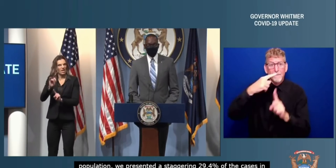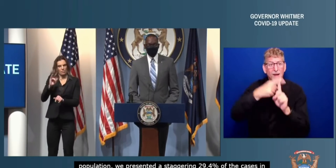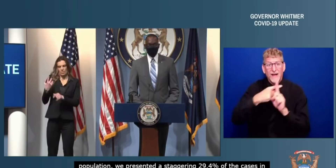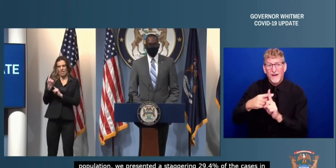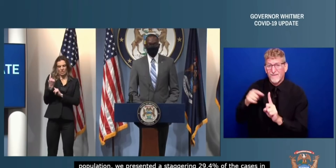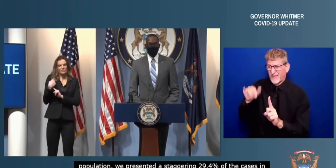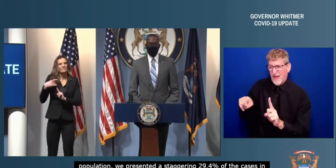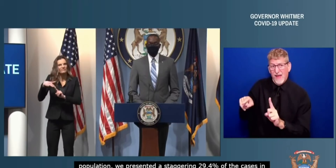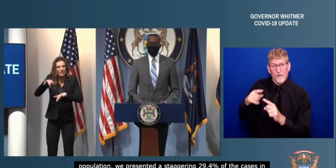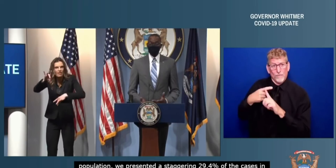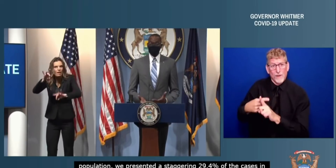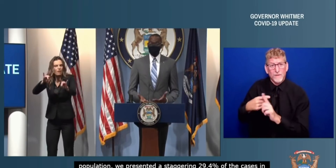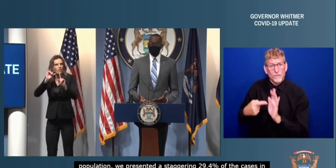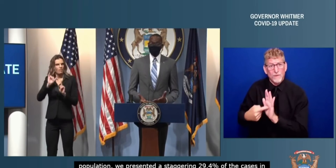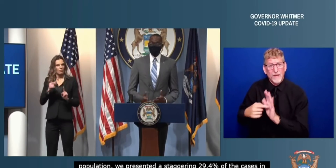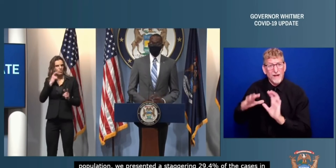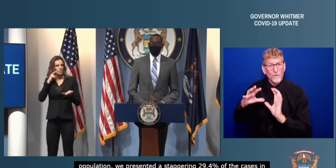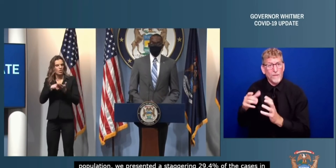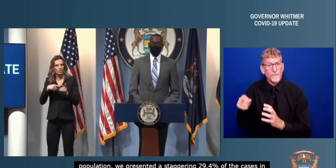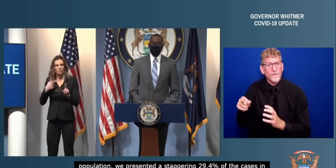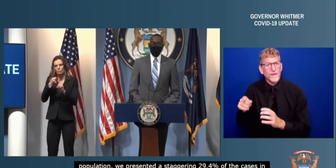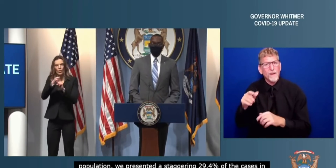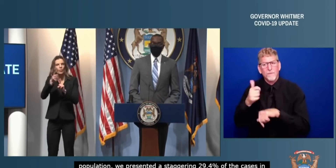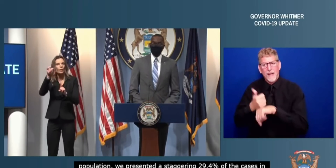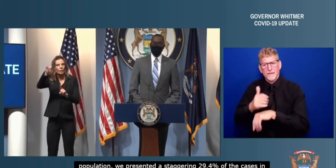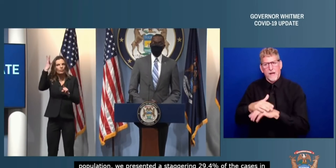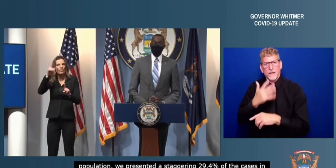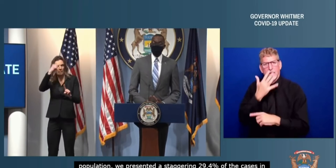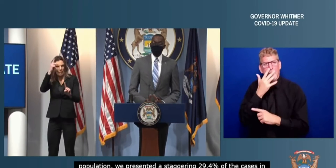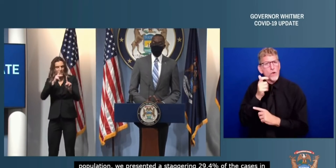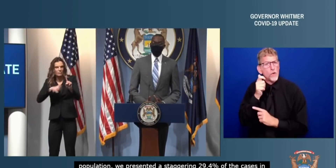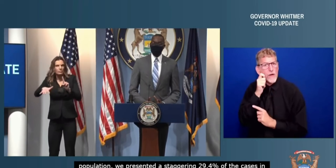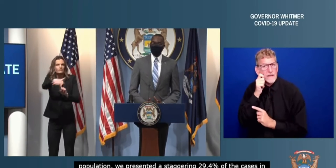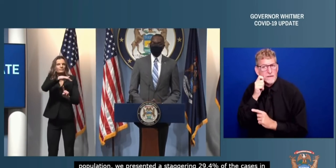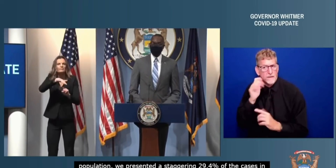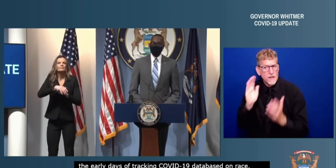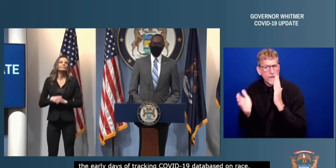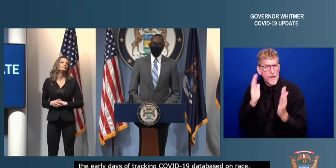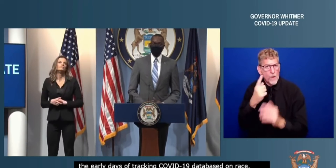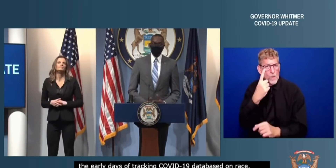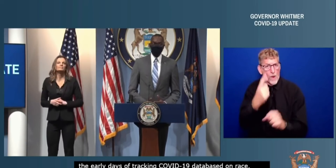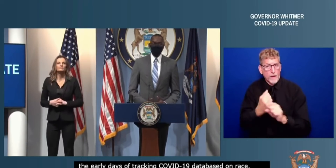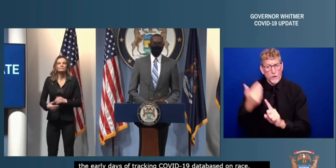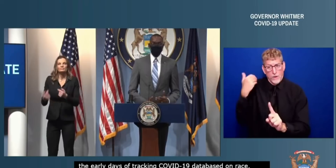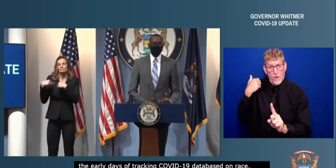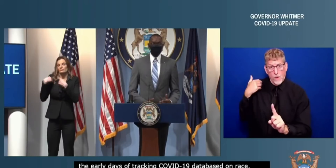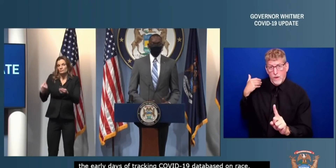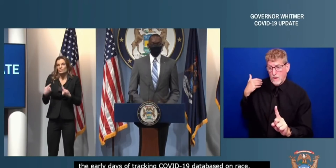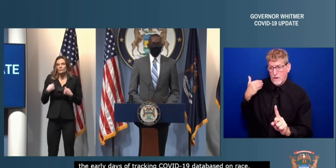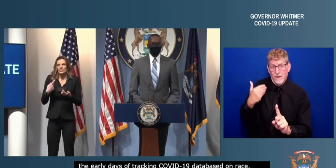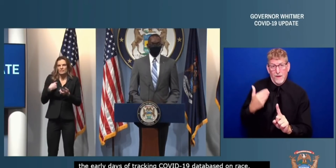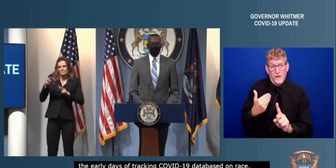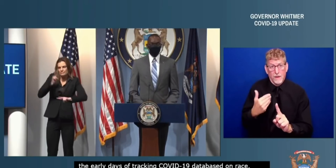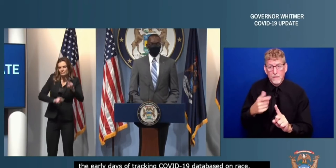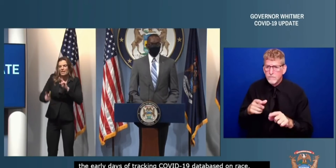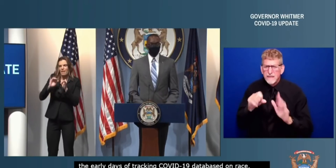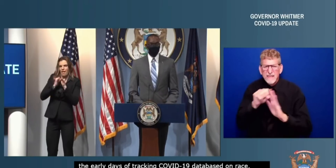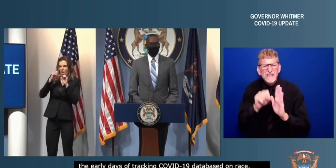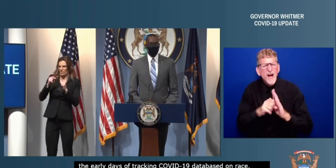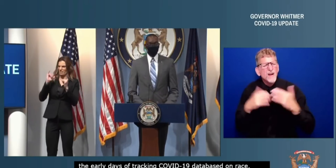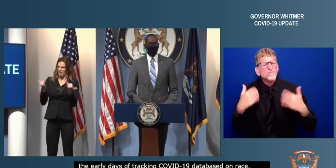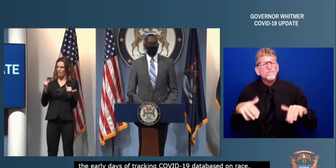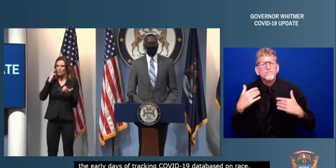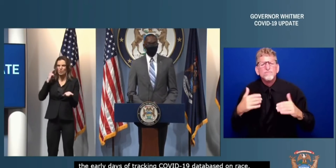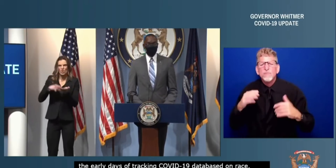ago. In the past 2 weeks of available data, the state has maintained the progress in limiting the disparate impact of